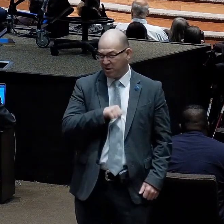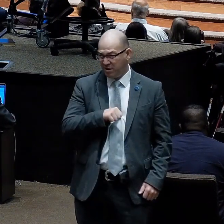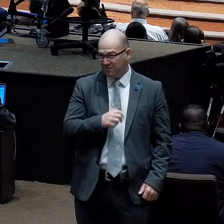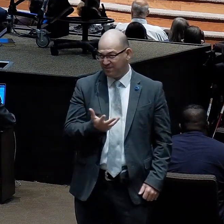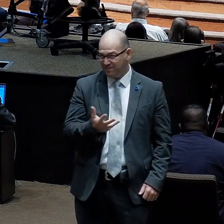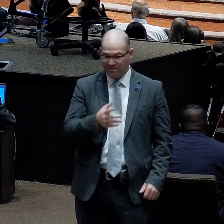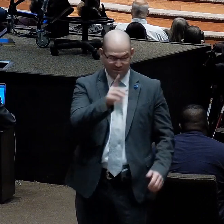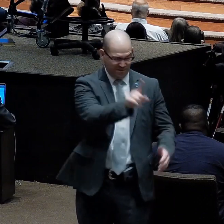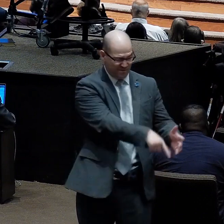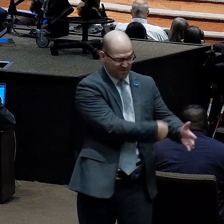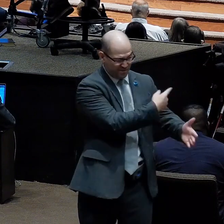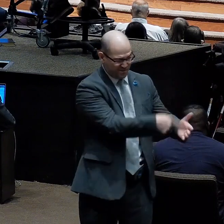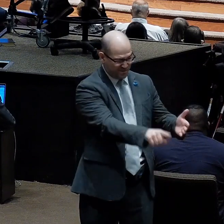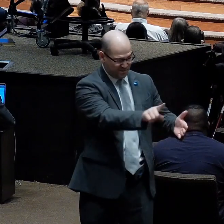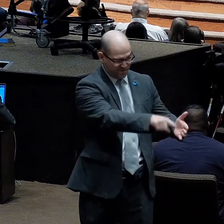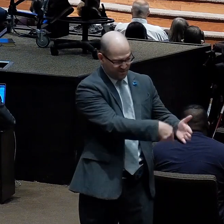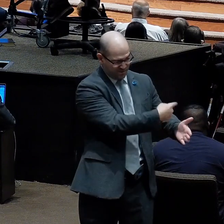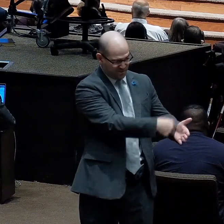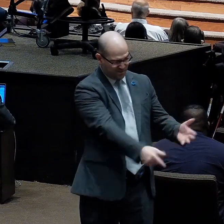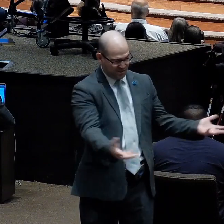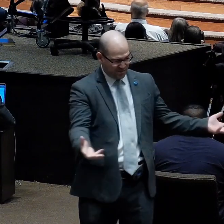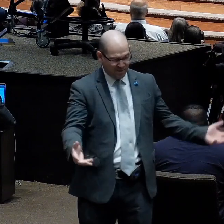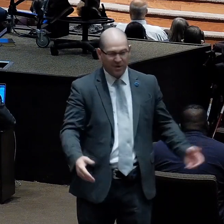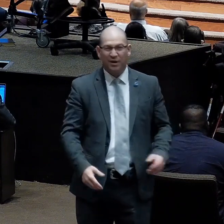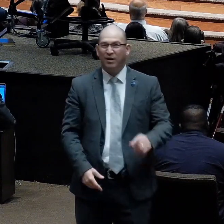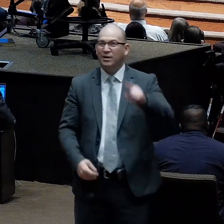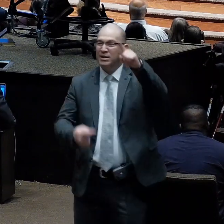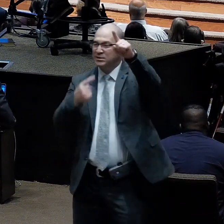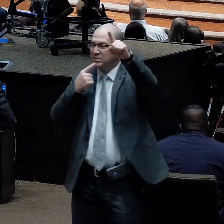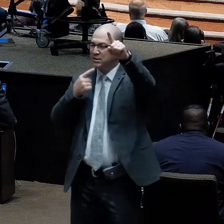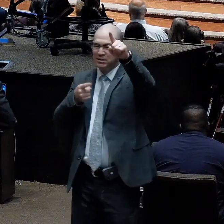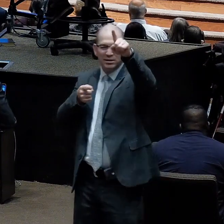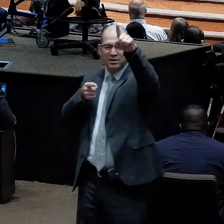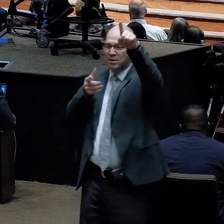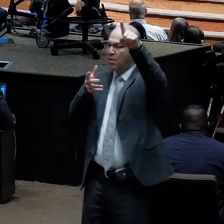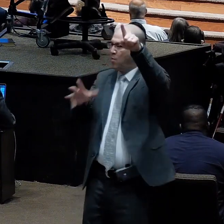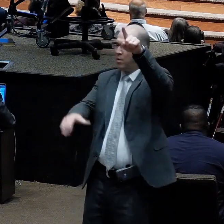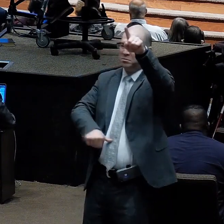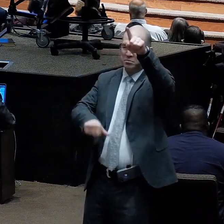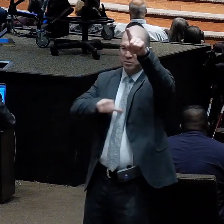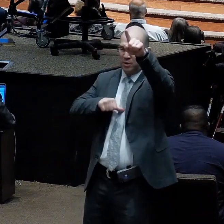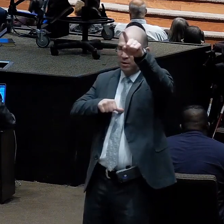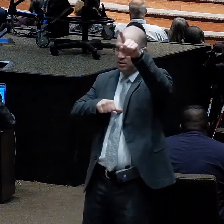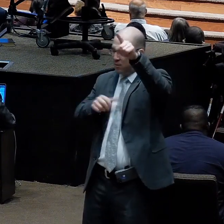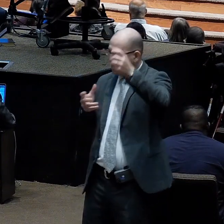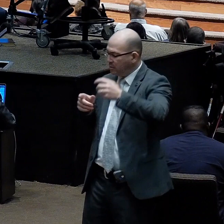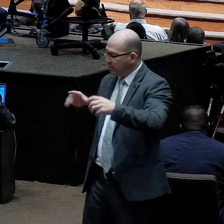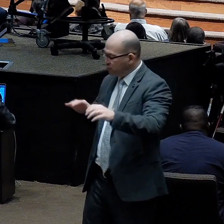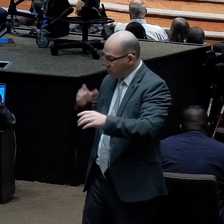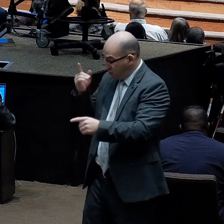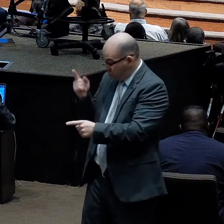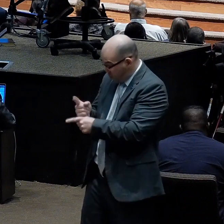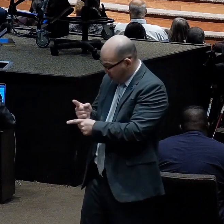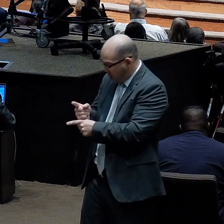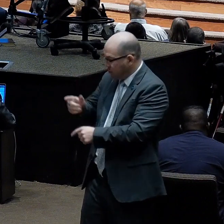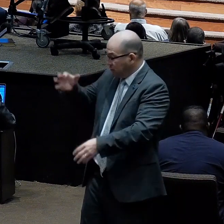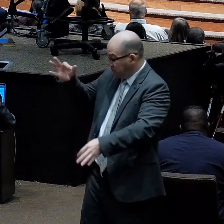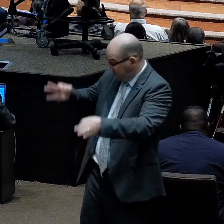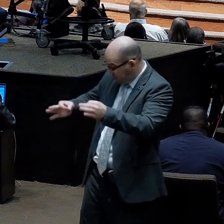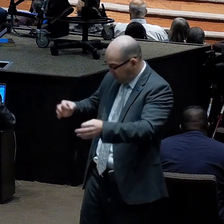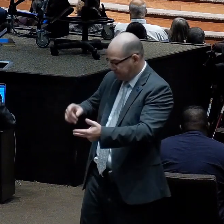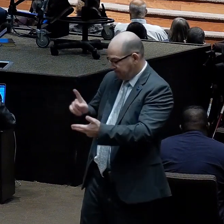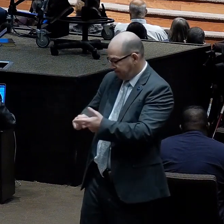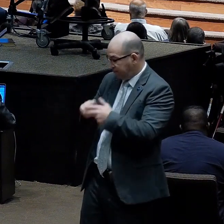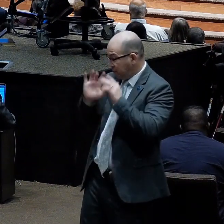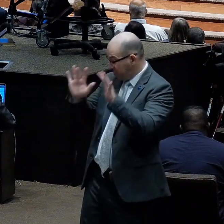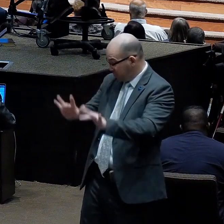Pride. God says, I want you to do justly. I want you to show mercy, and I want you to